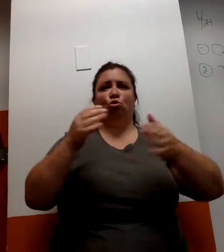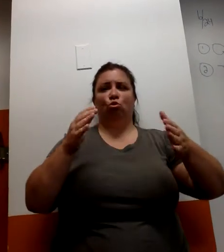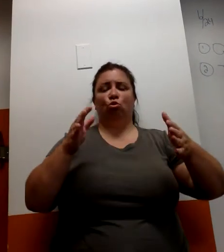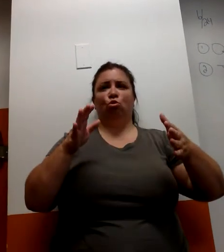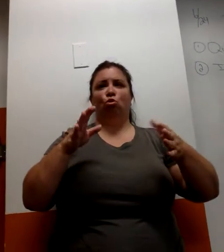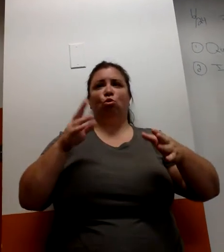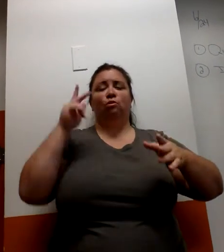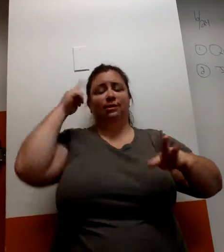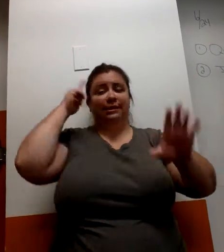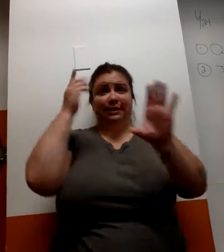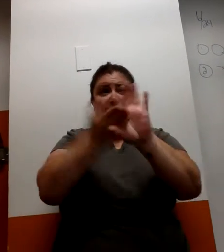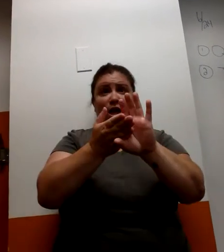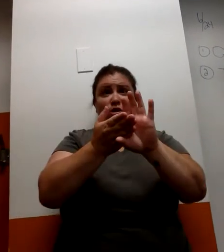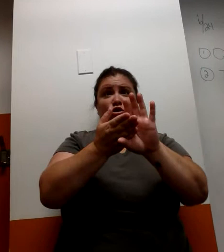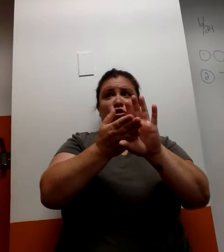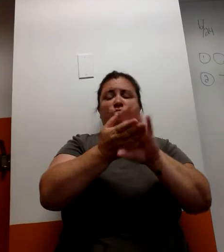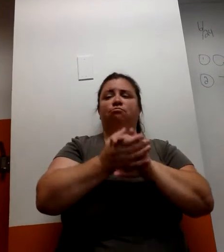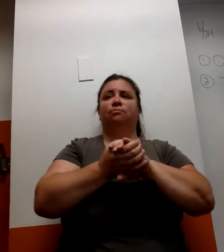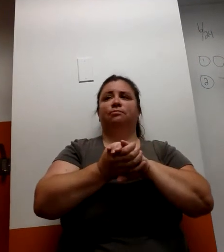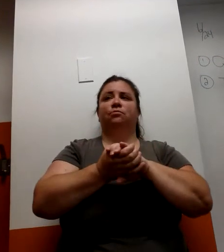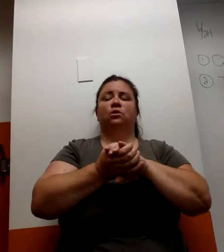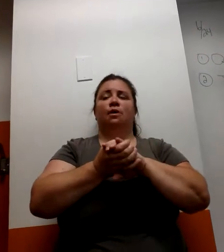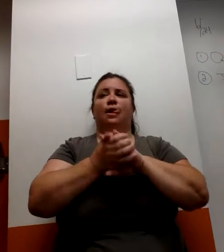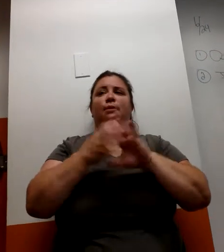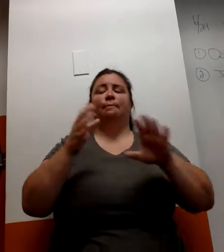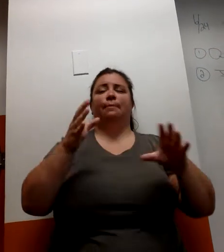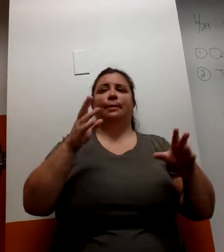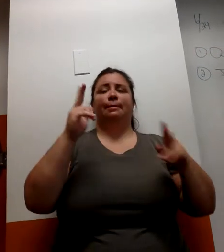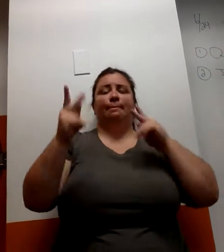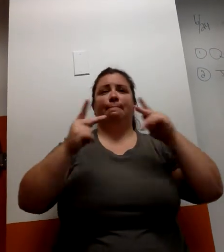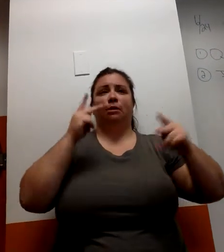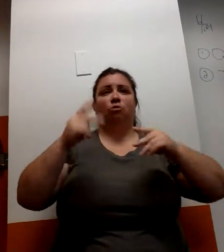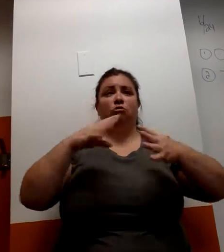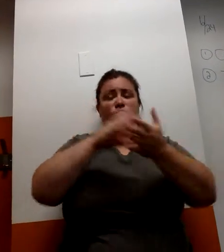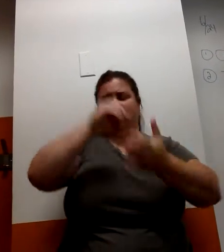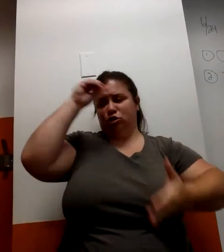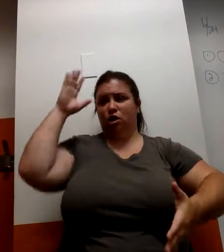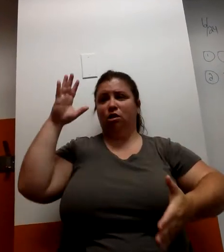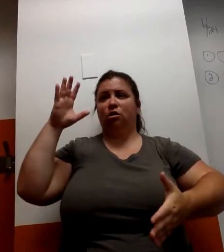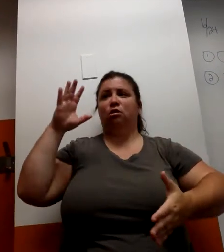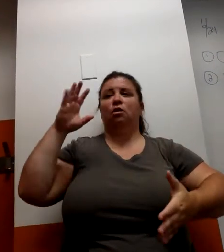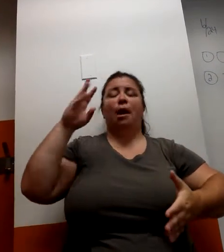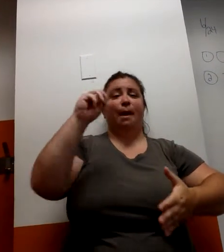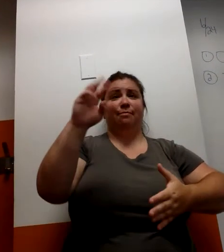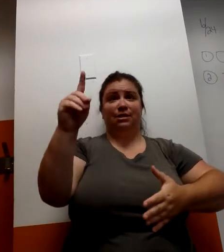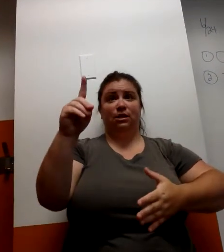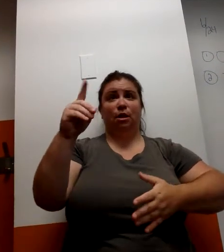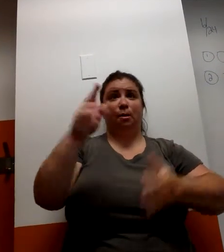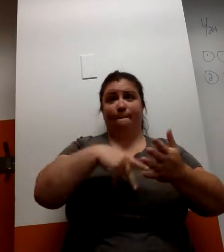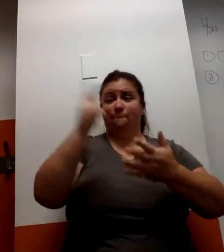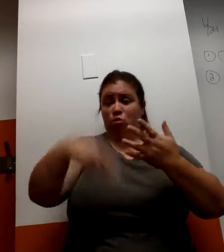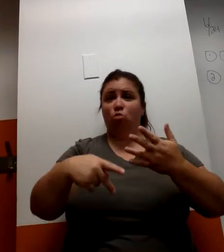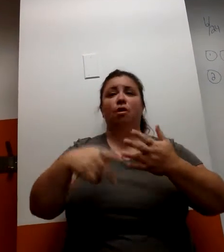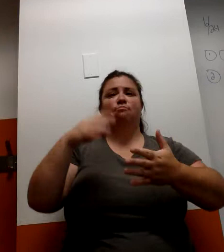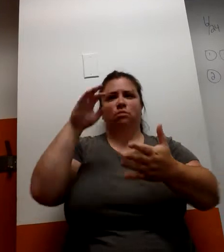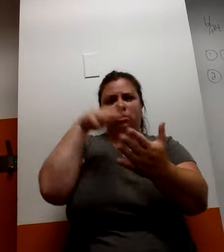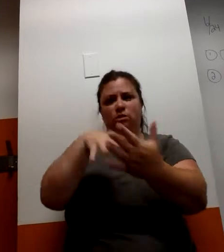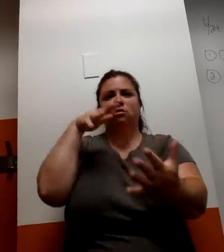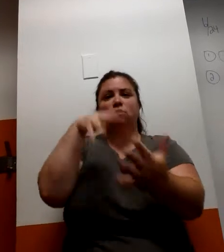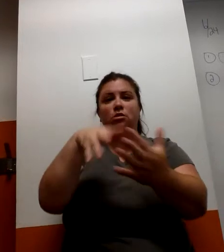psychology. These are people are studying this in MD programs. People are studying it in clinical psychological